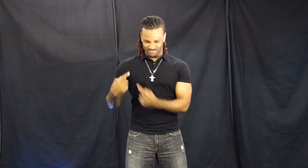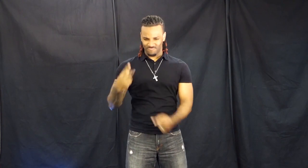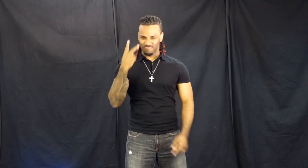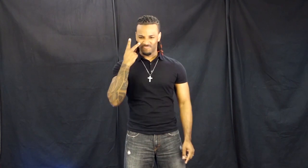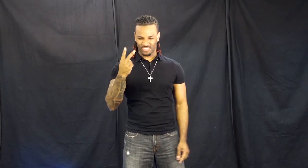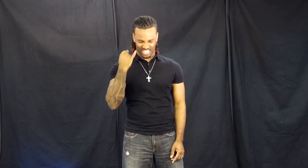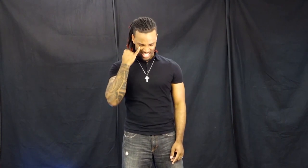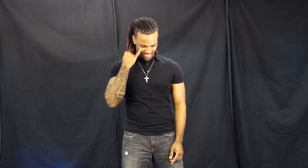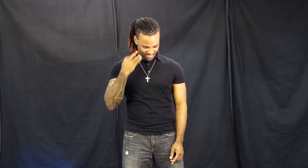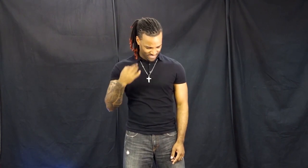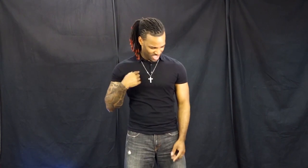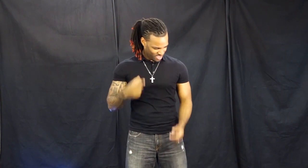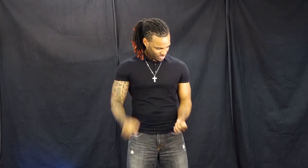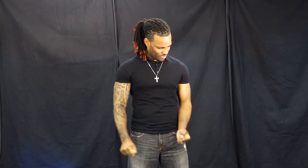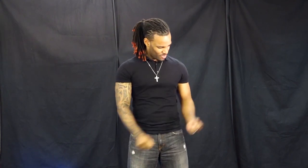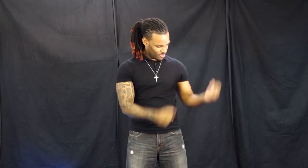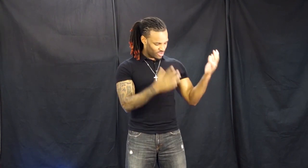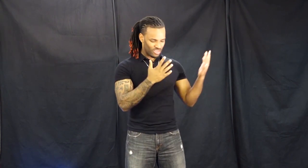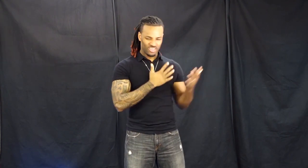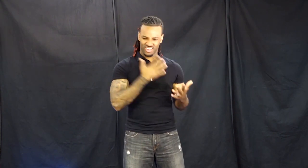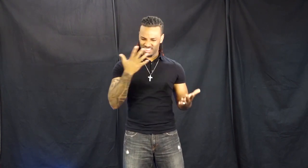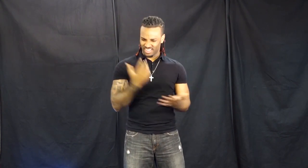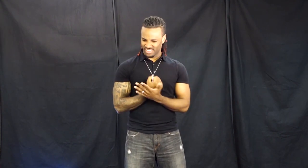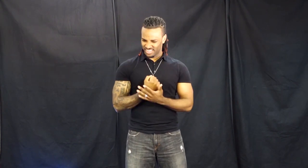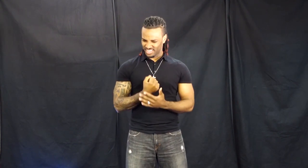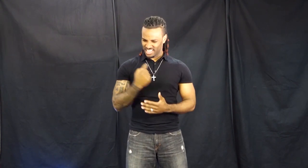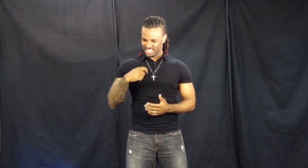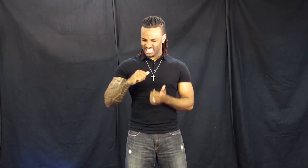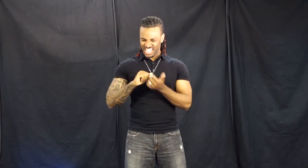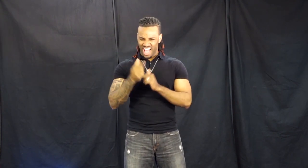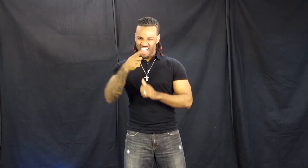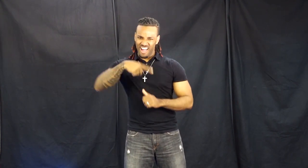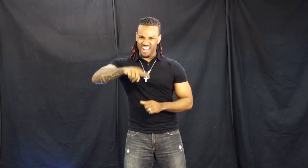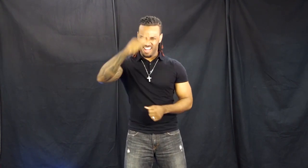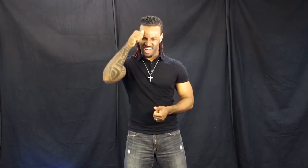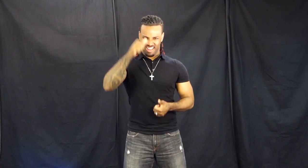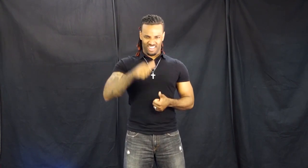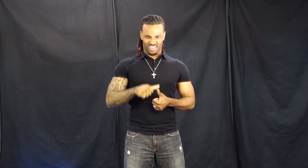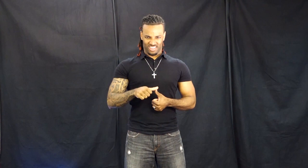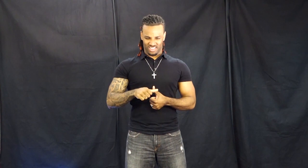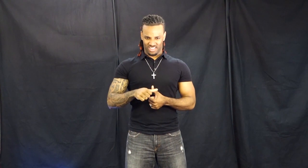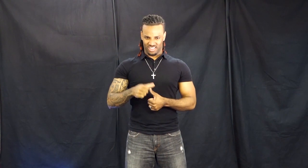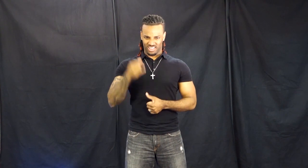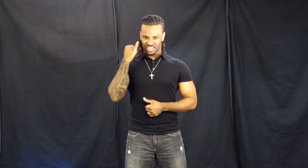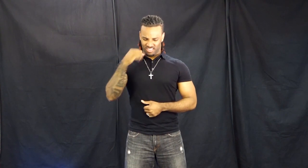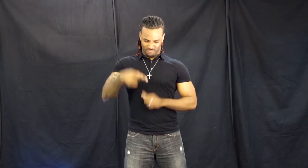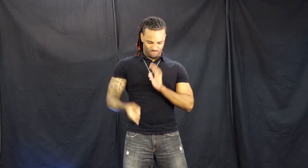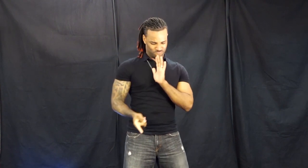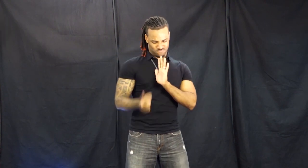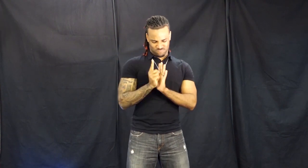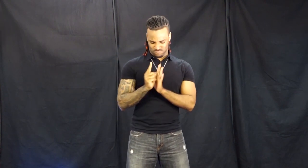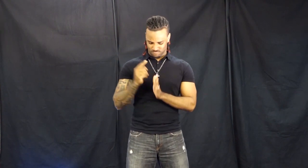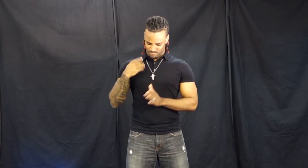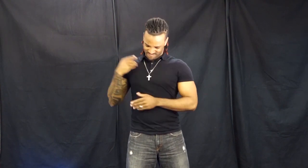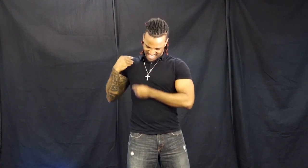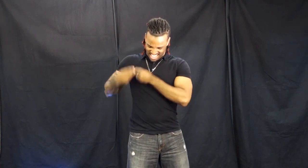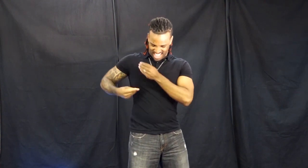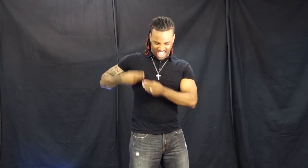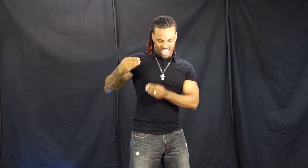see. If I throw away my shot, is this how you remember me? What if this bullet is my